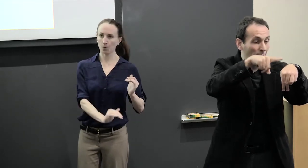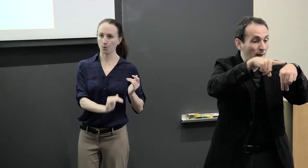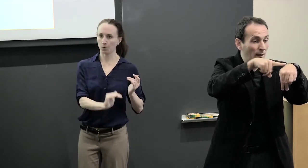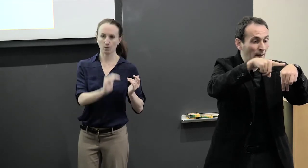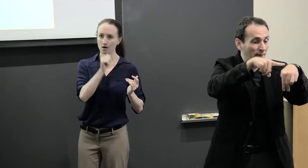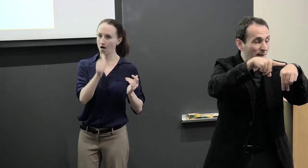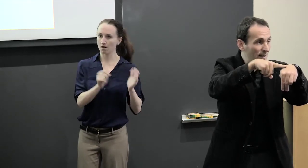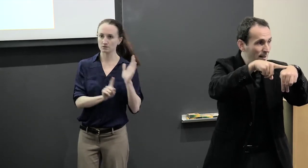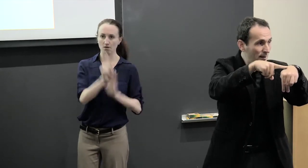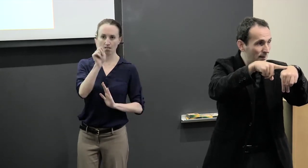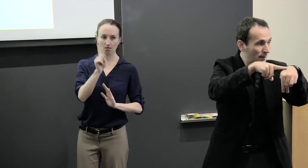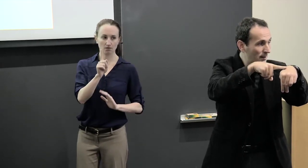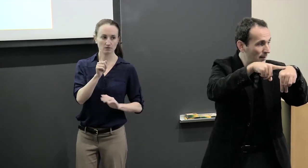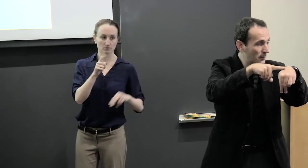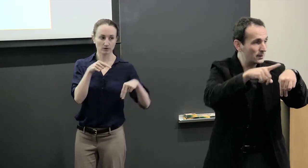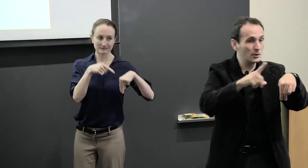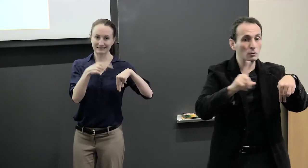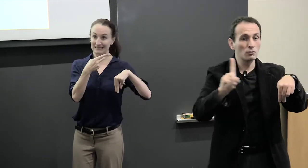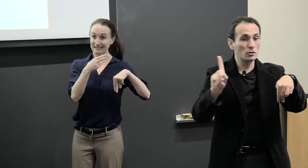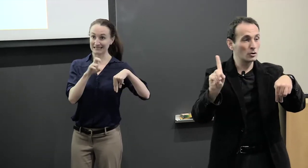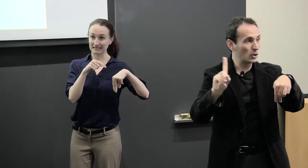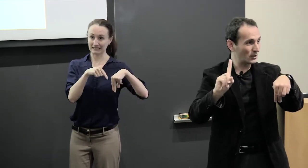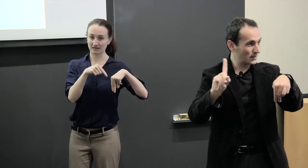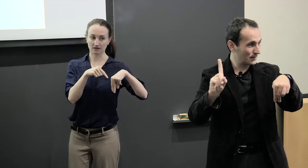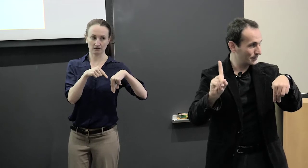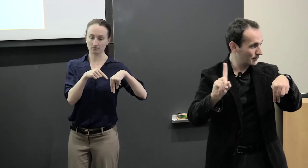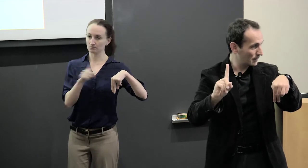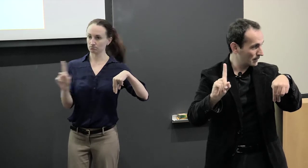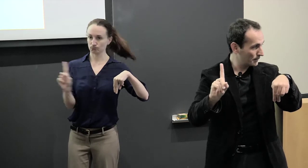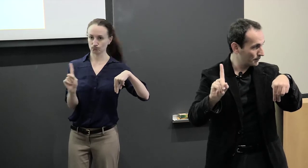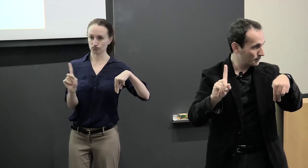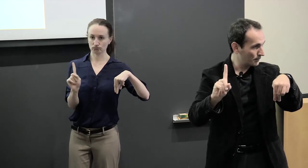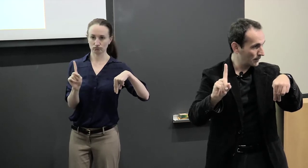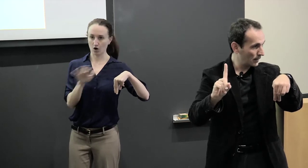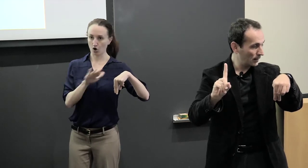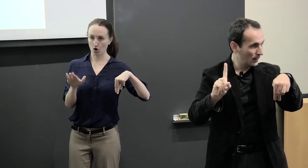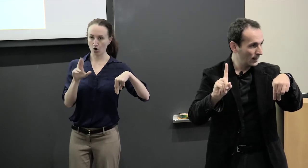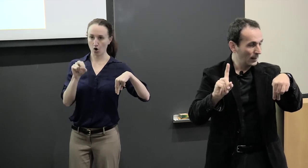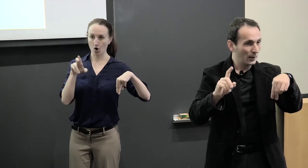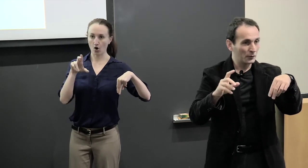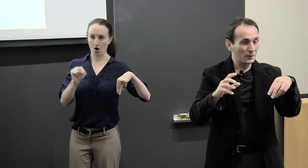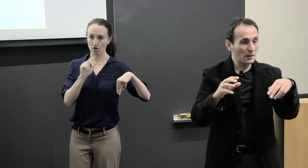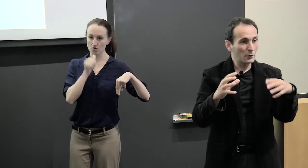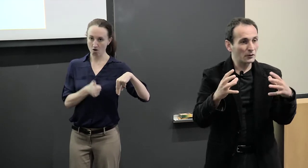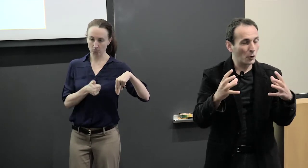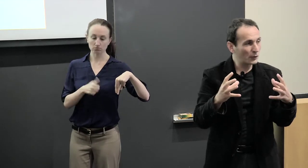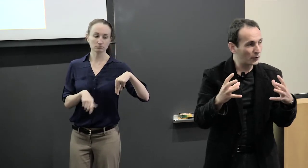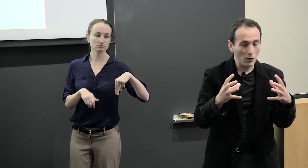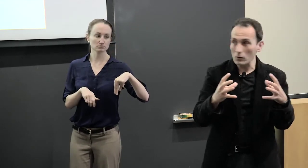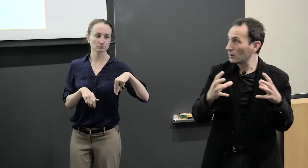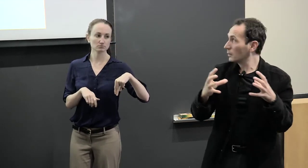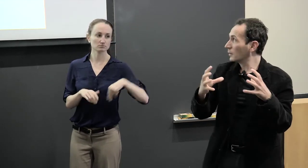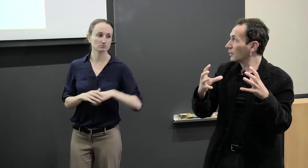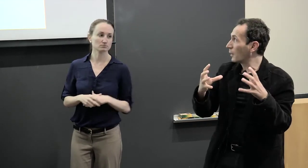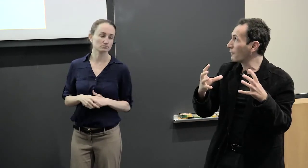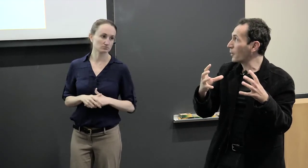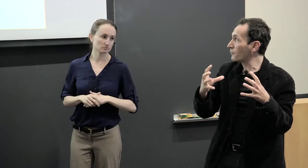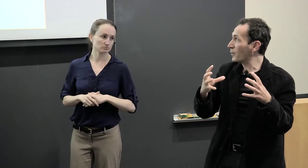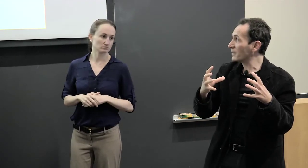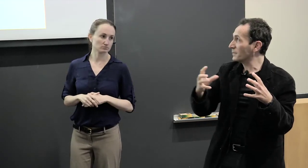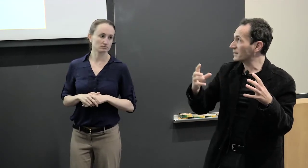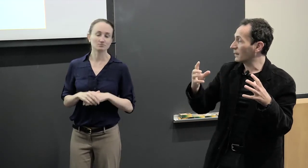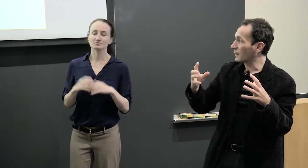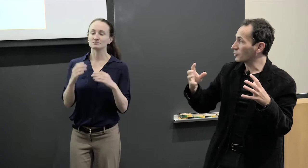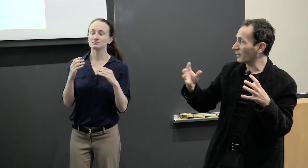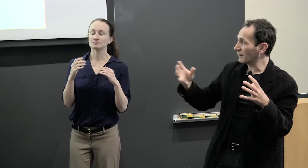book. I say he, and then I continue not. Okay. So now there is also a